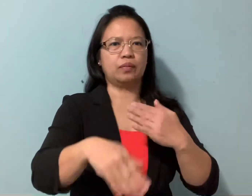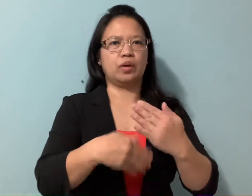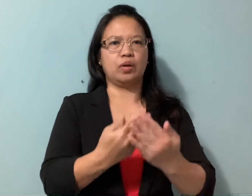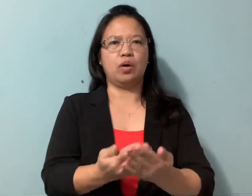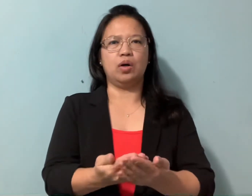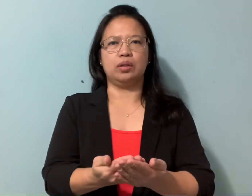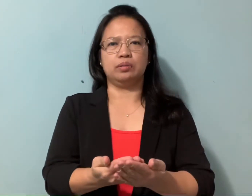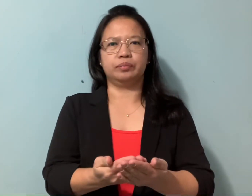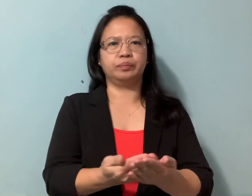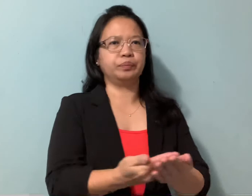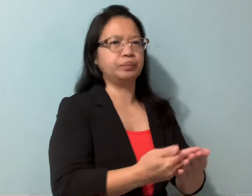All.